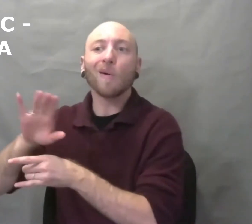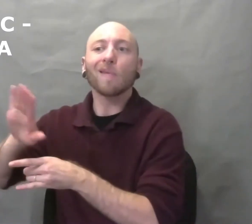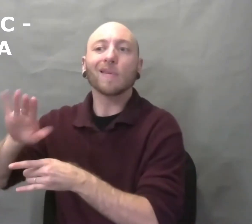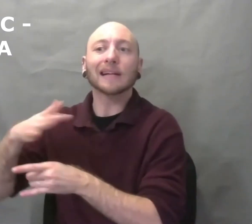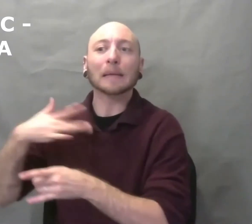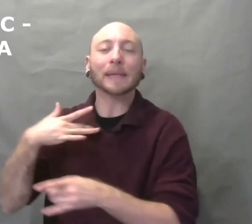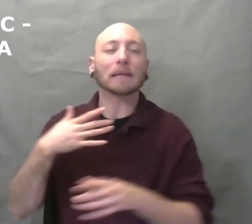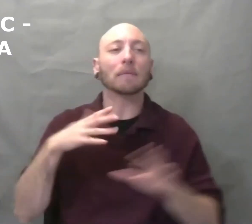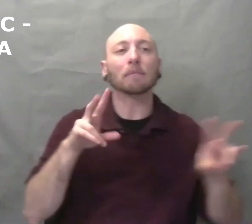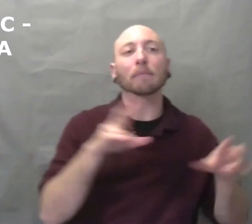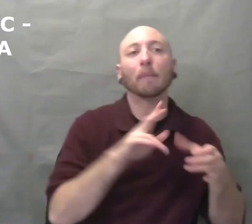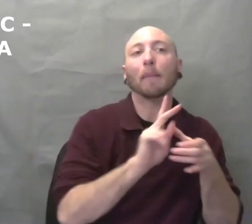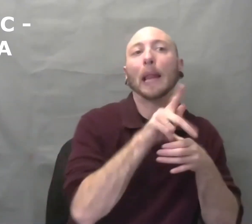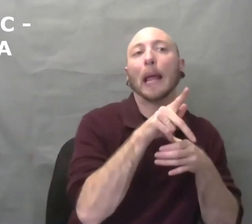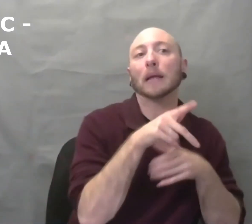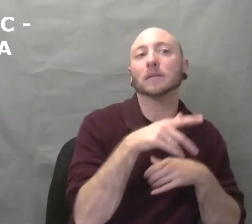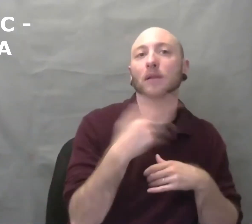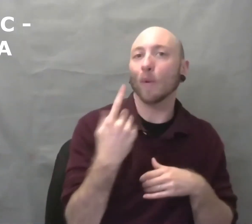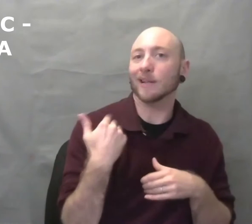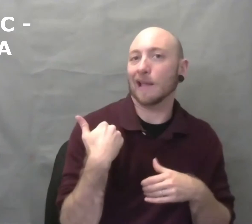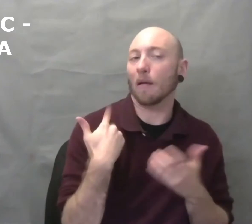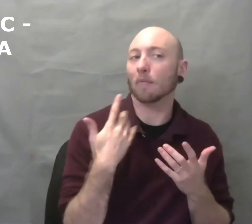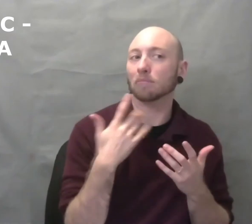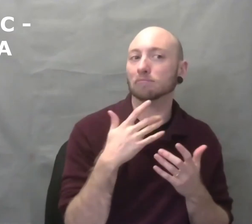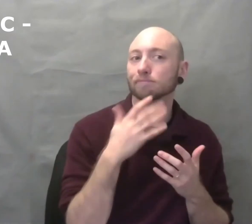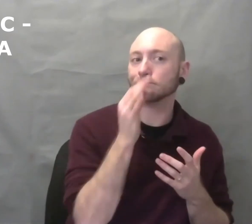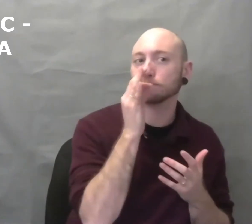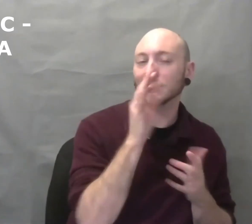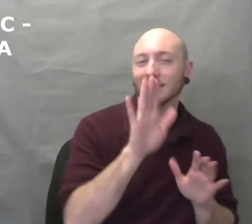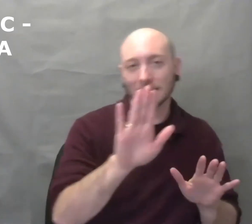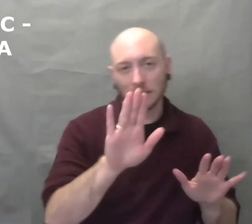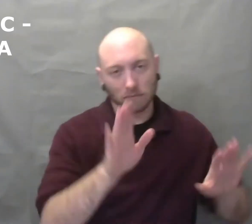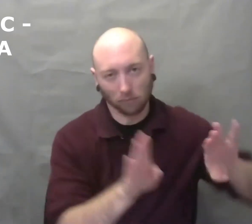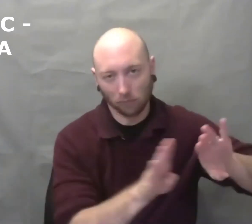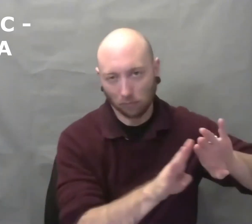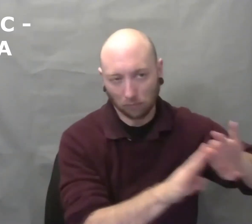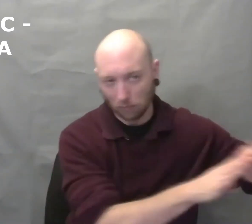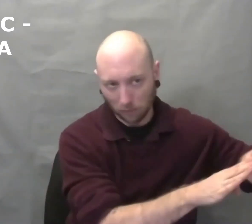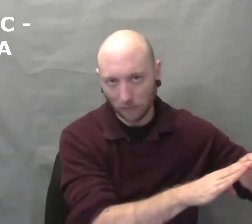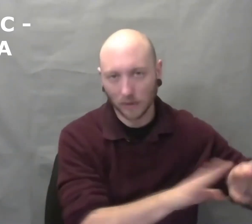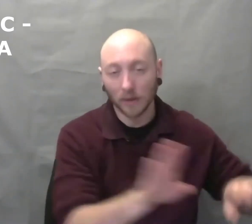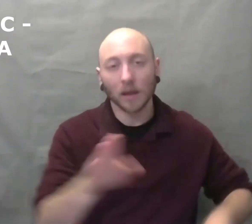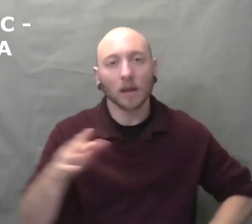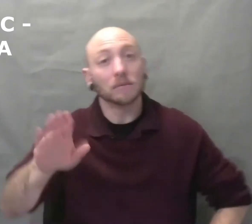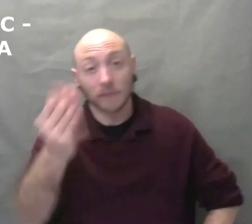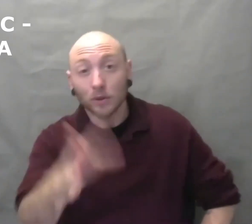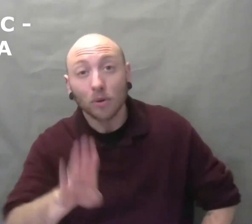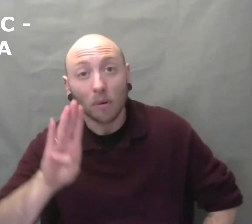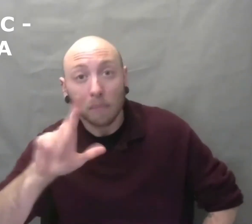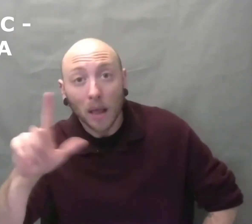guy. I always had it on me and I was always getting there. But since this is AA, I'll keep that out of it, even though Bill and Bob did that in their stories and their drugs. And you